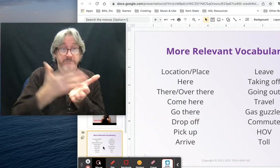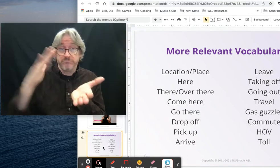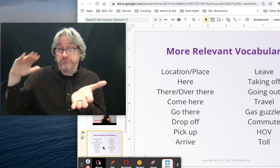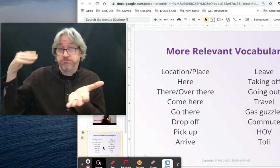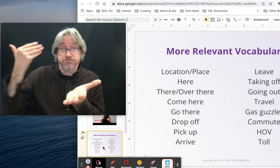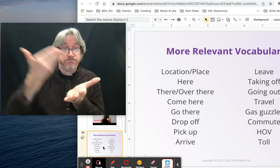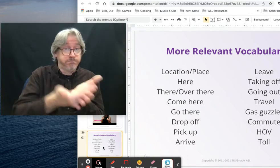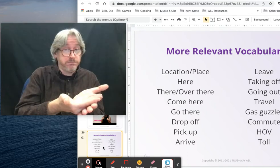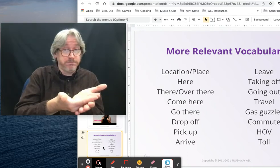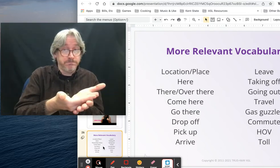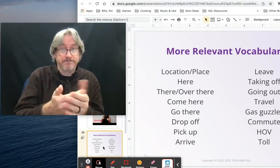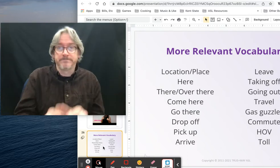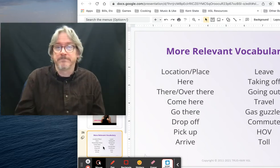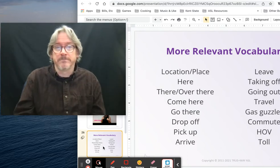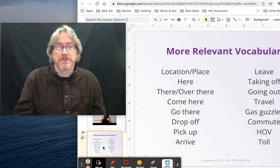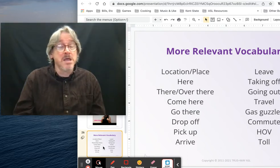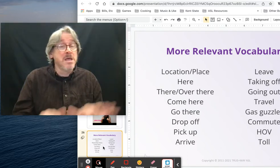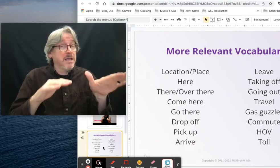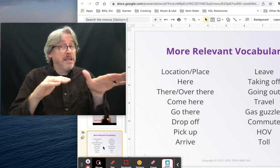Arrive,